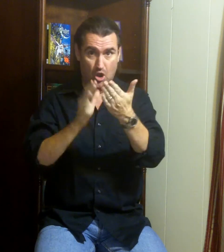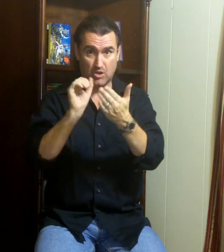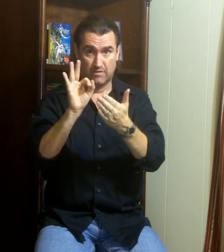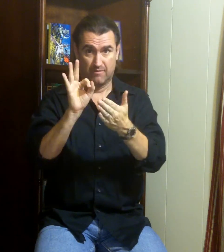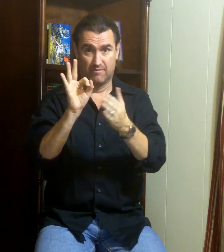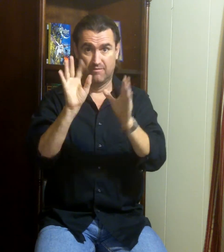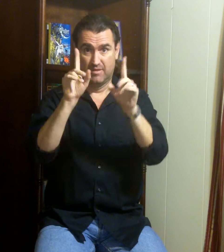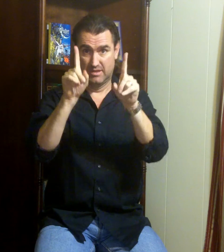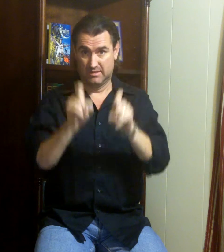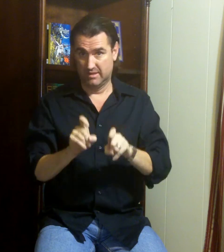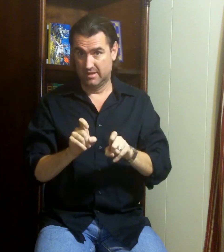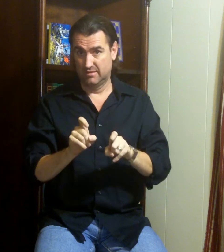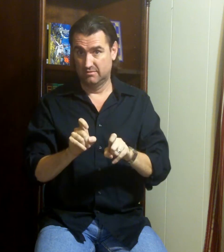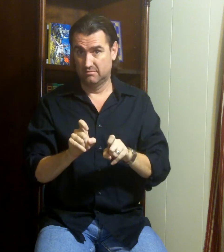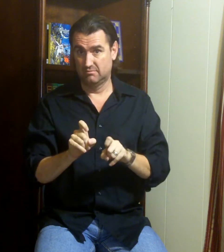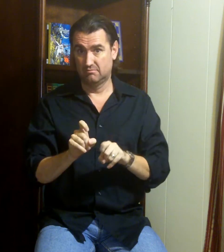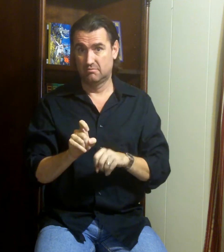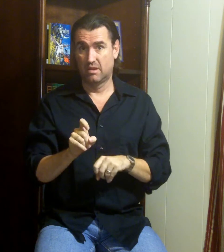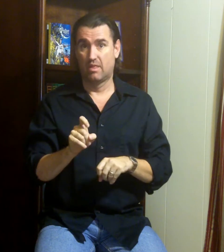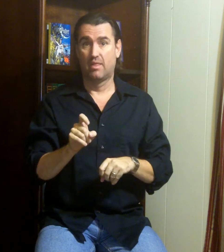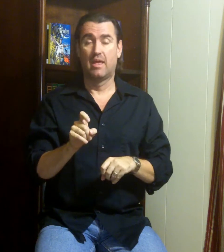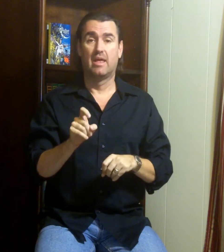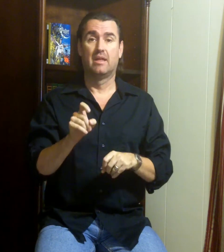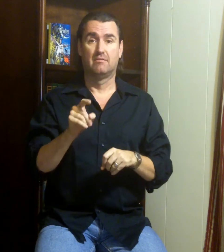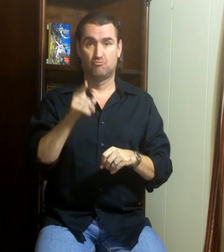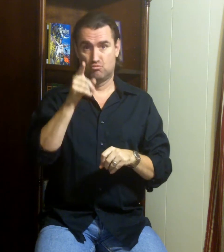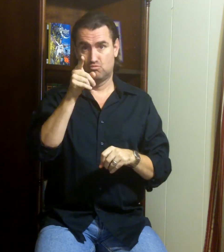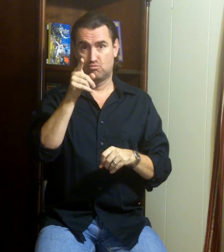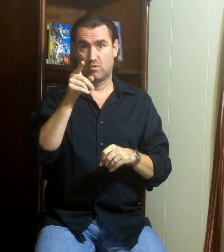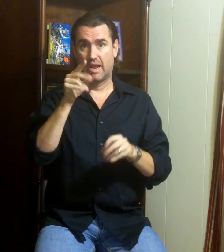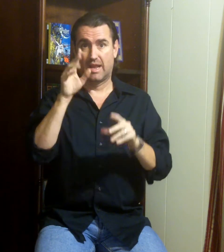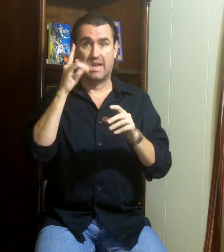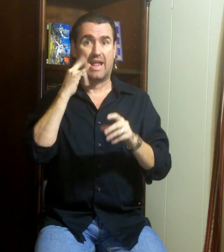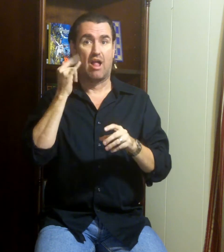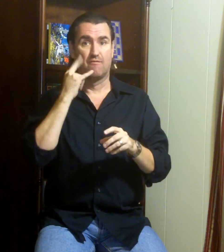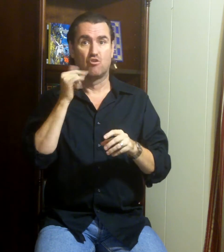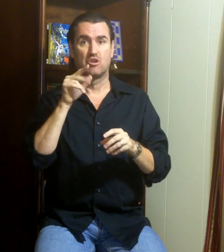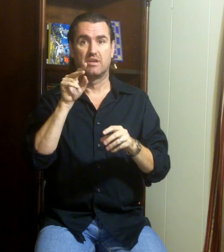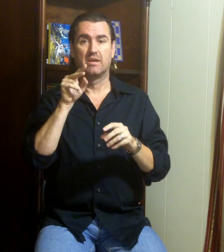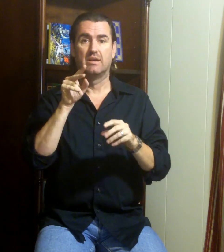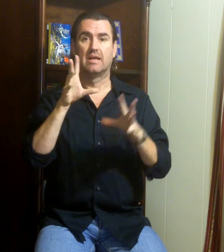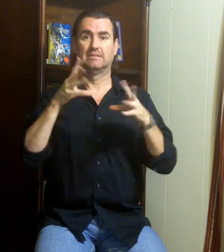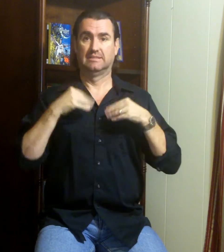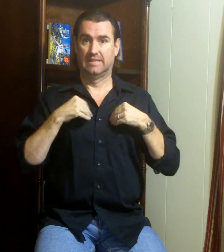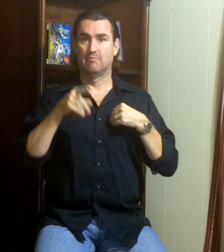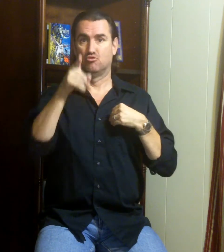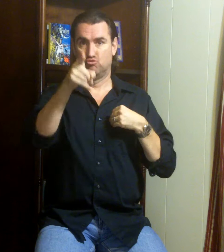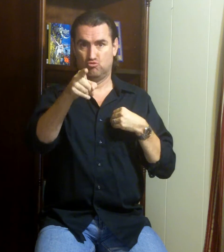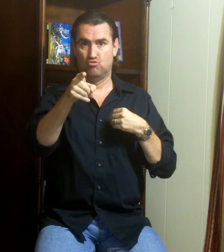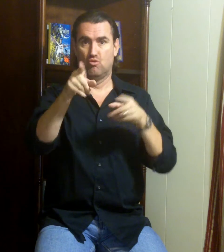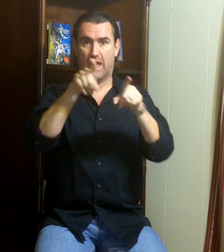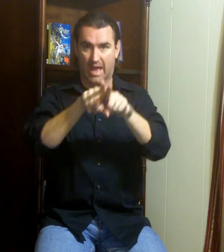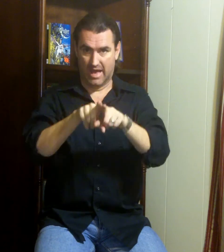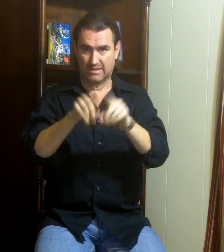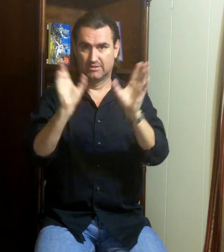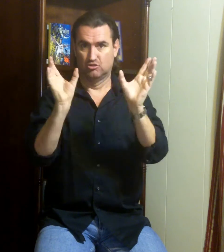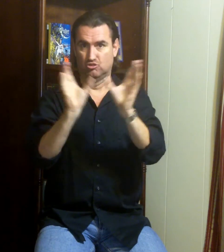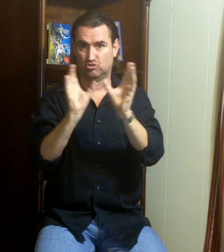then you're considered a certified interpreter for the K through 12 environment, so you can work in